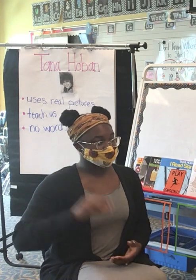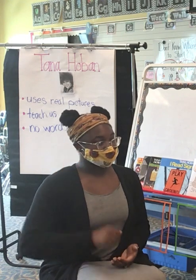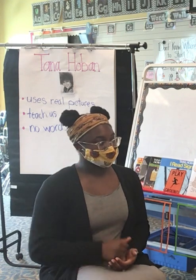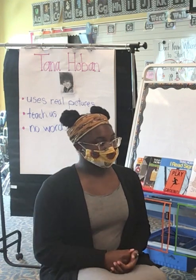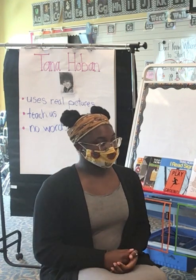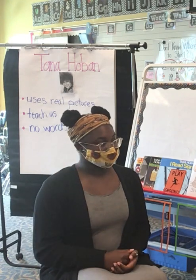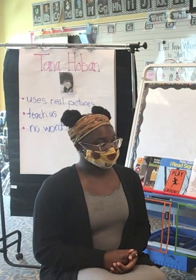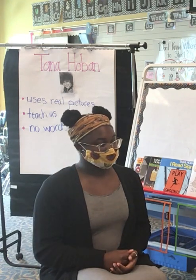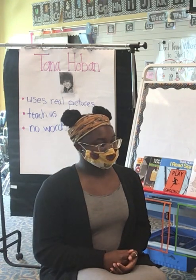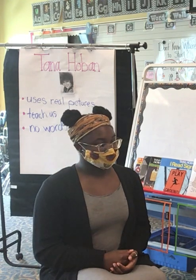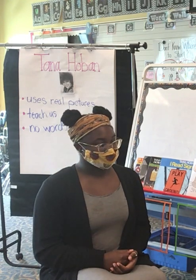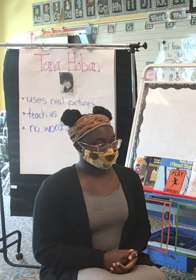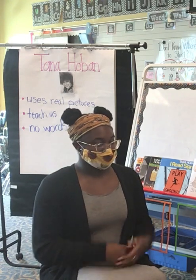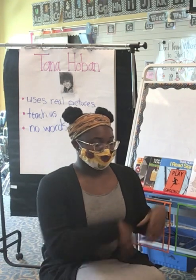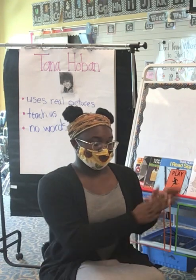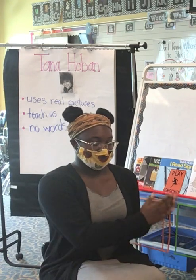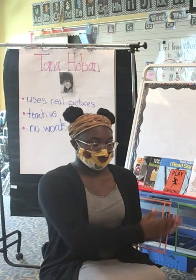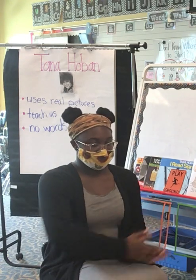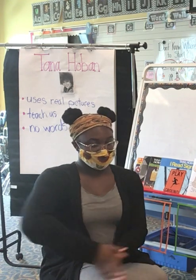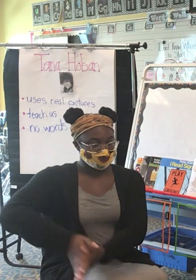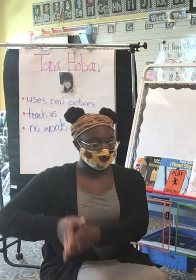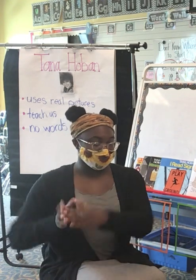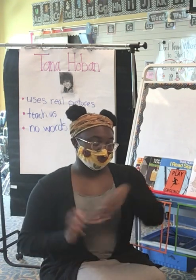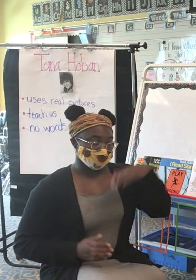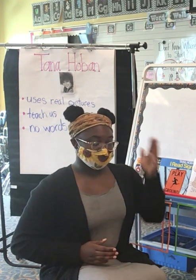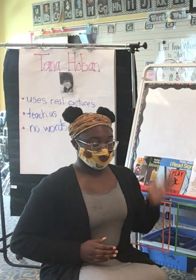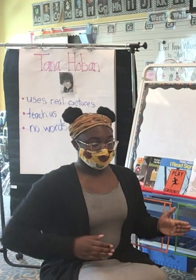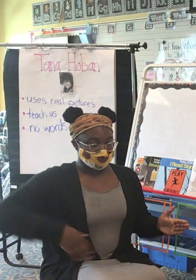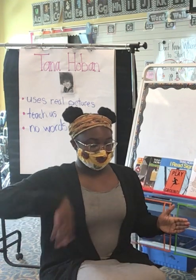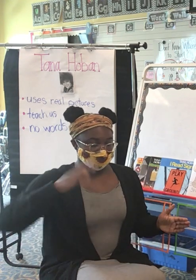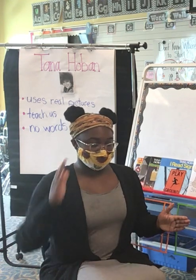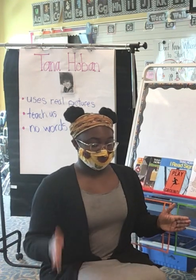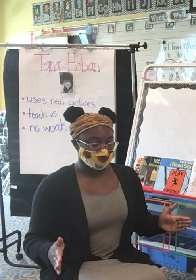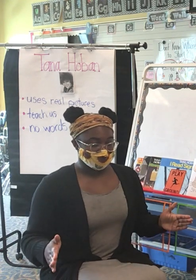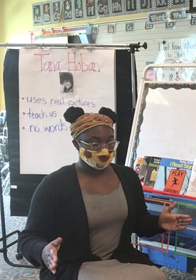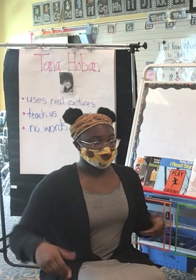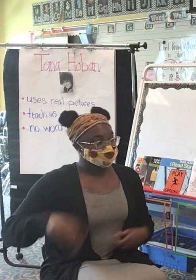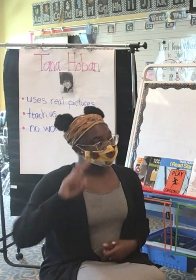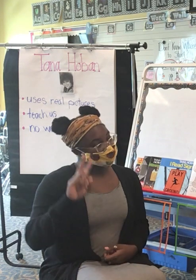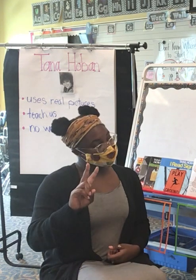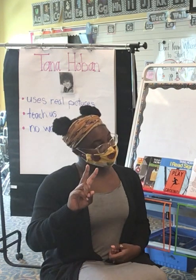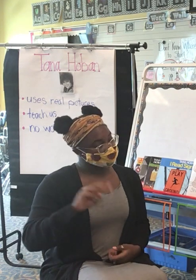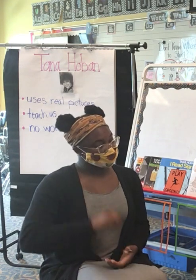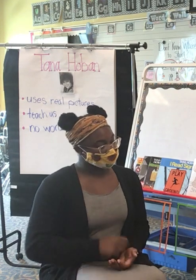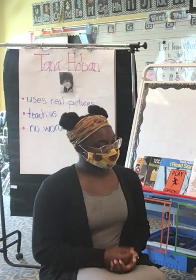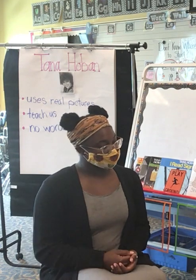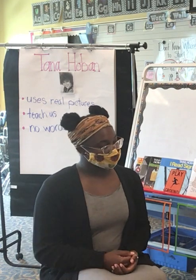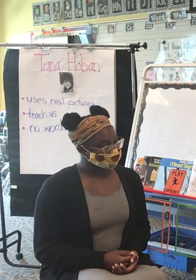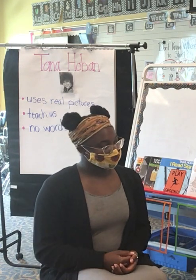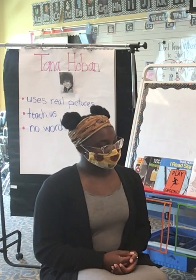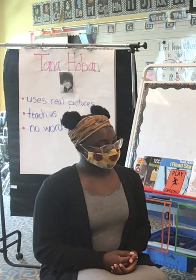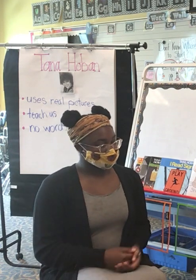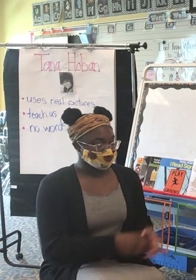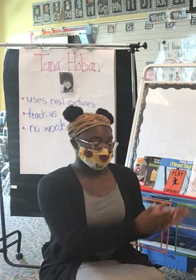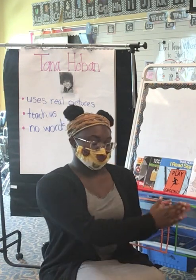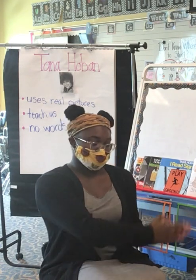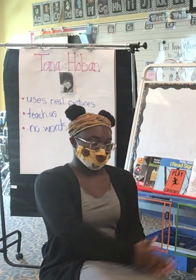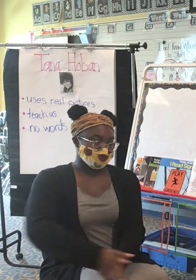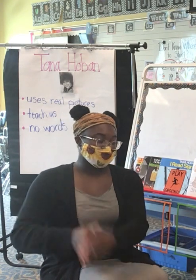Two. Until. Until, until, two.